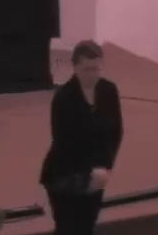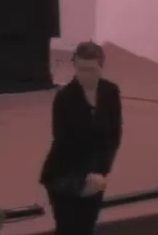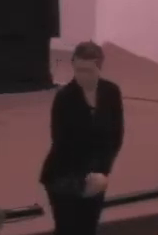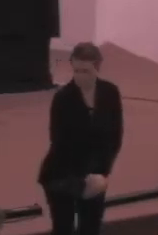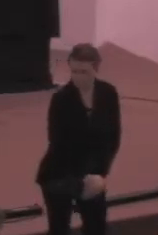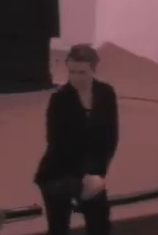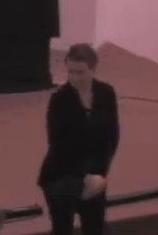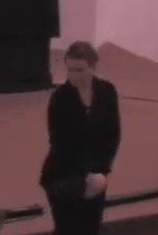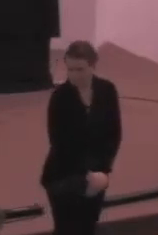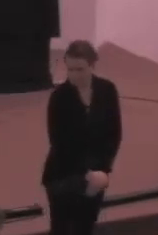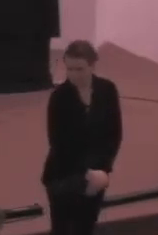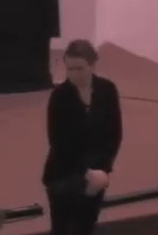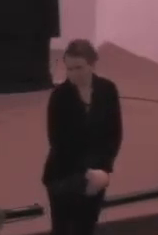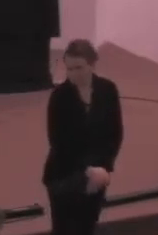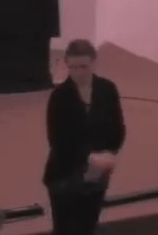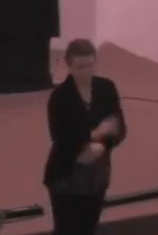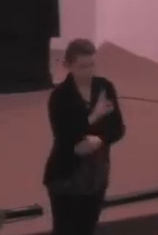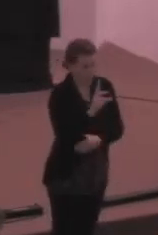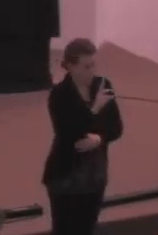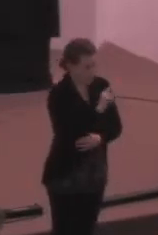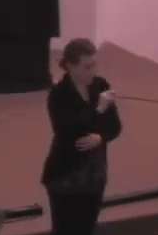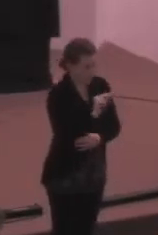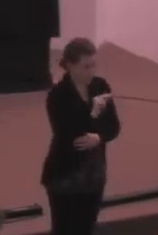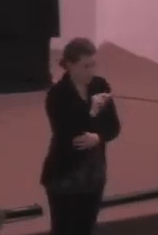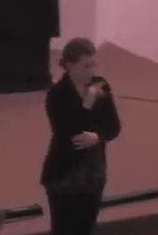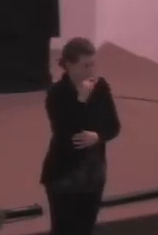Everybody hear that one? No youth on Wednesday night.